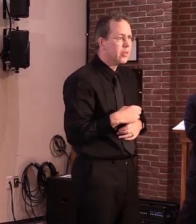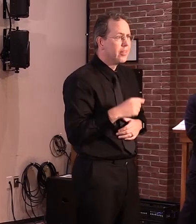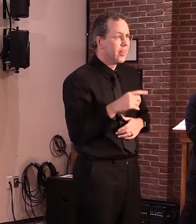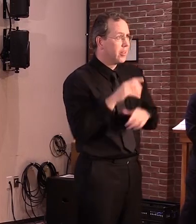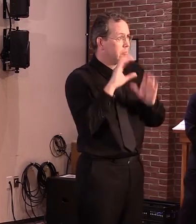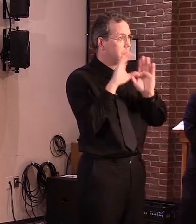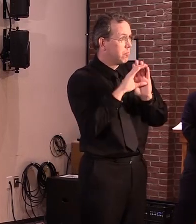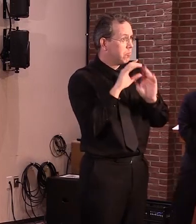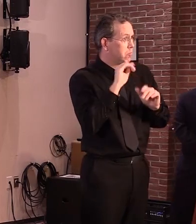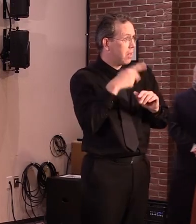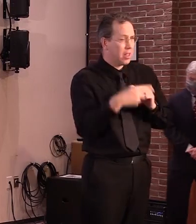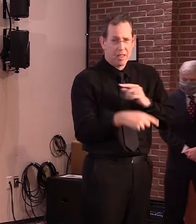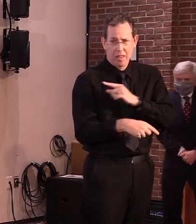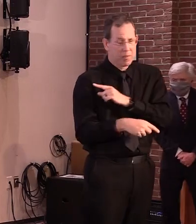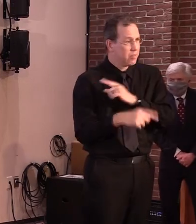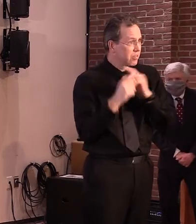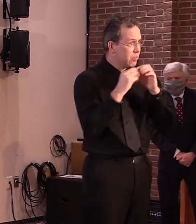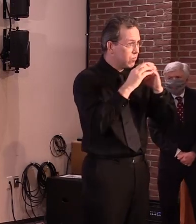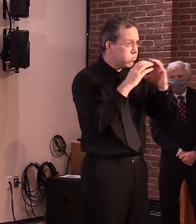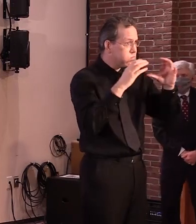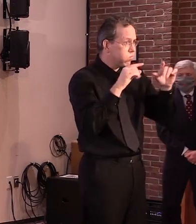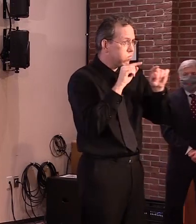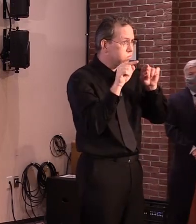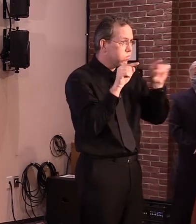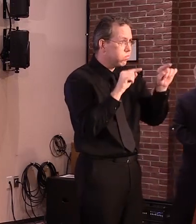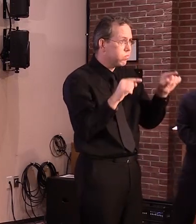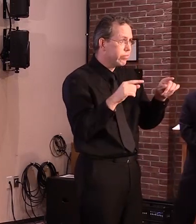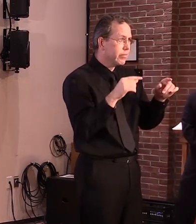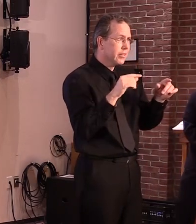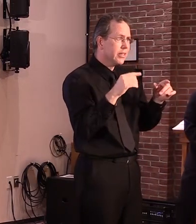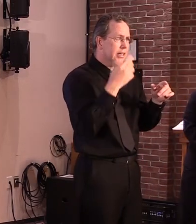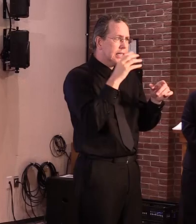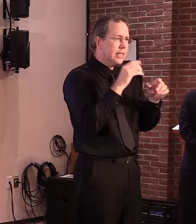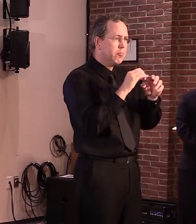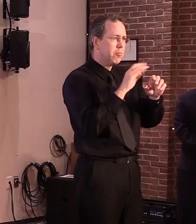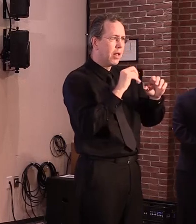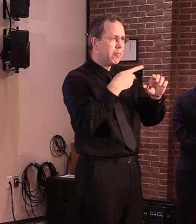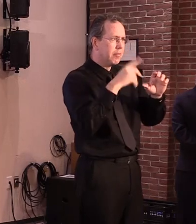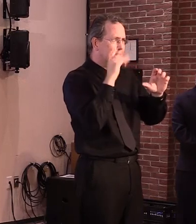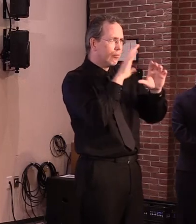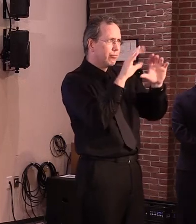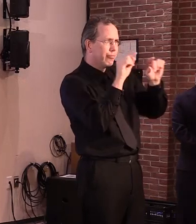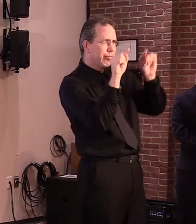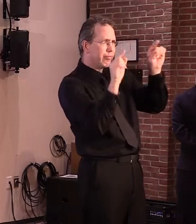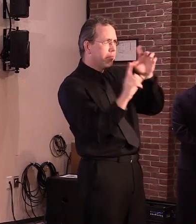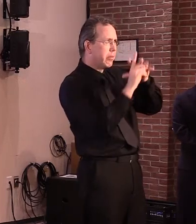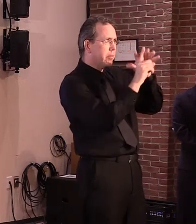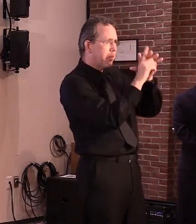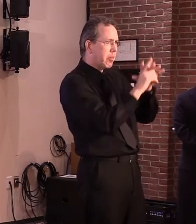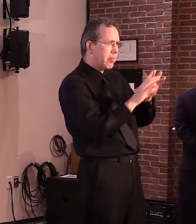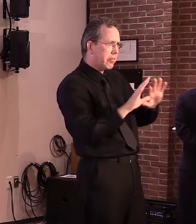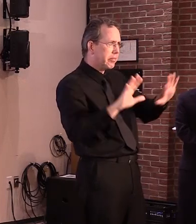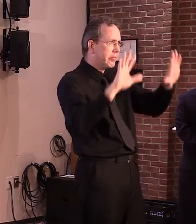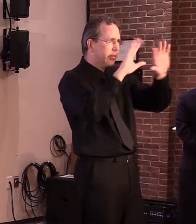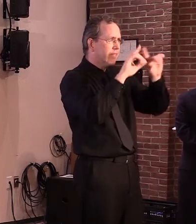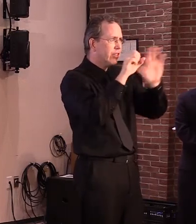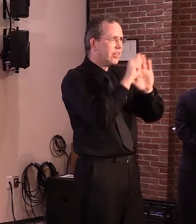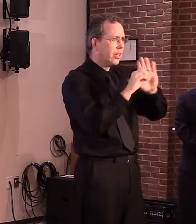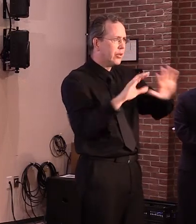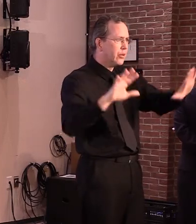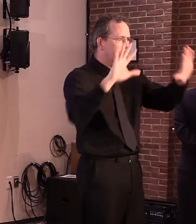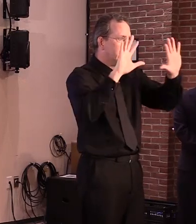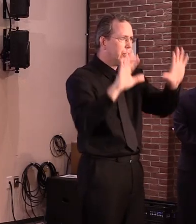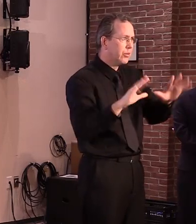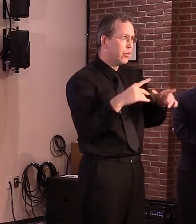map that I was just talking about and what's happening in other states. And again, as I watch the numbers in New Hampshire,